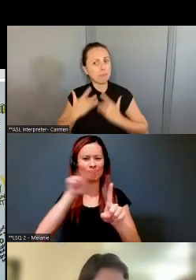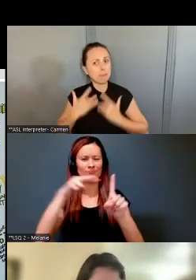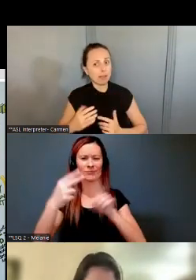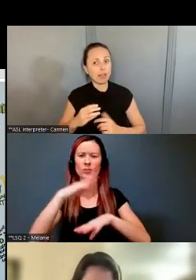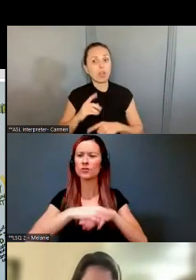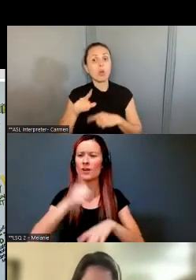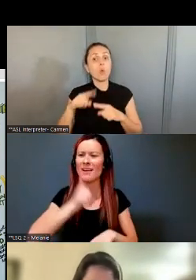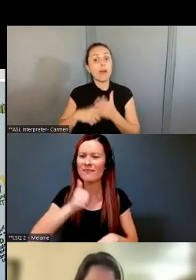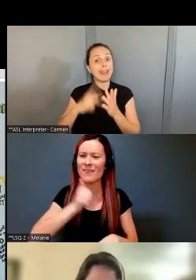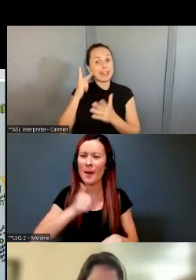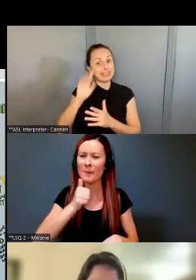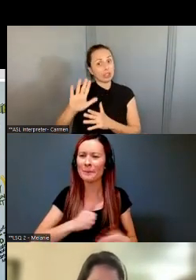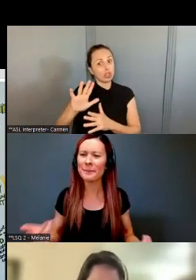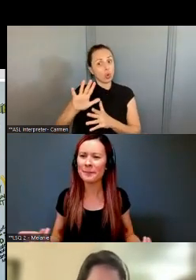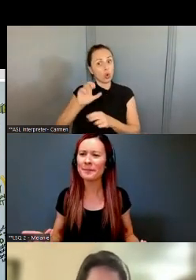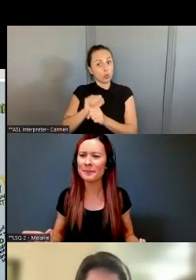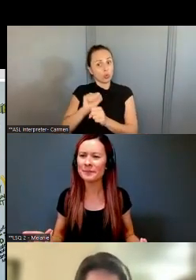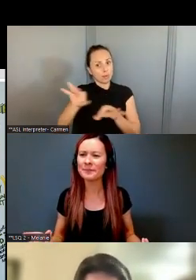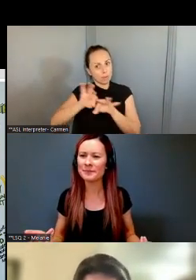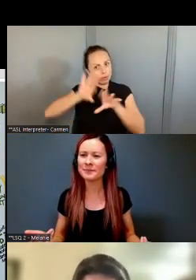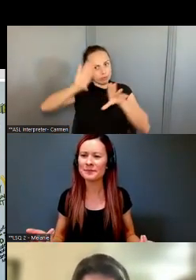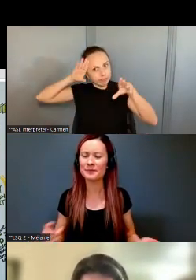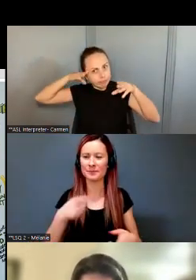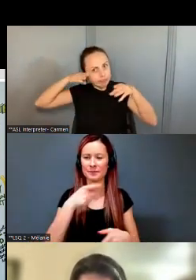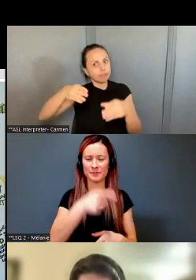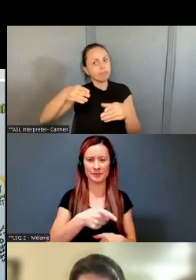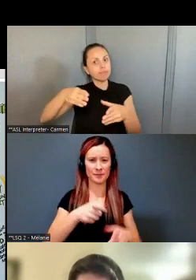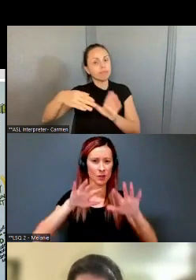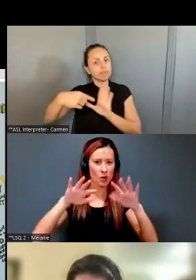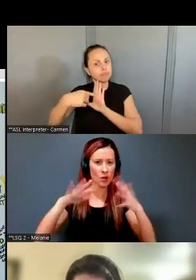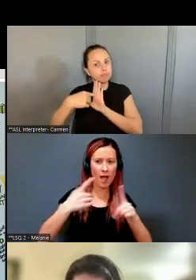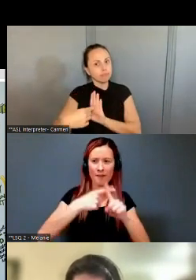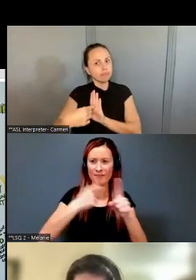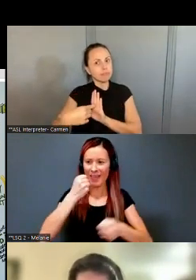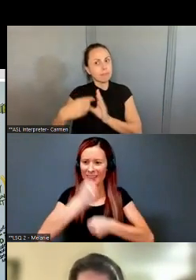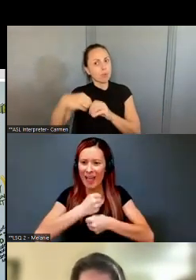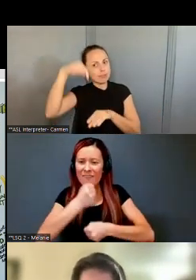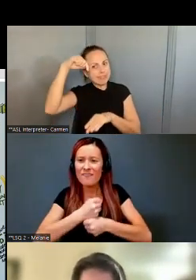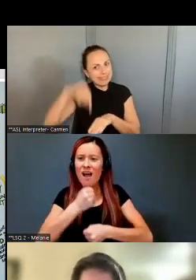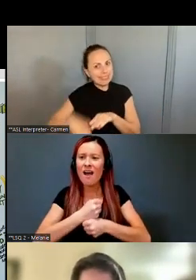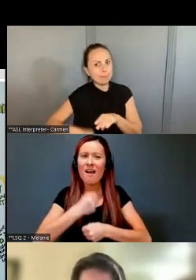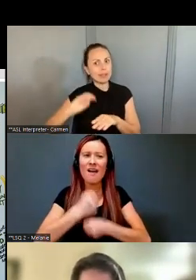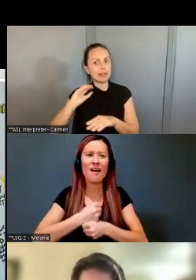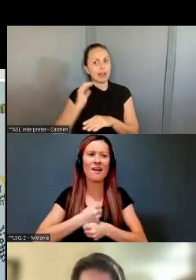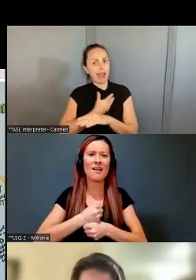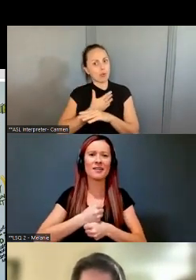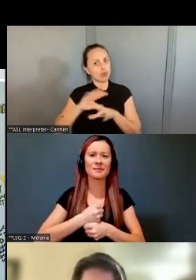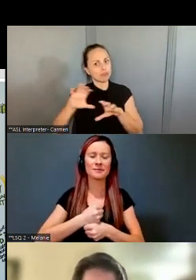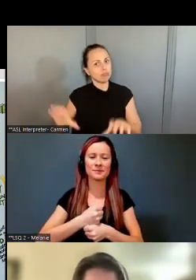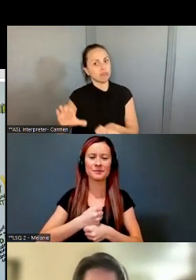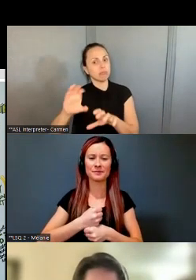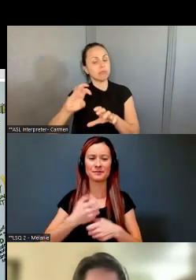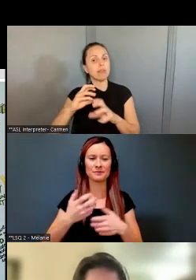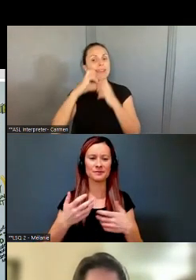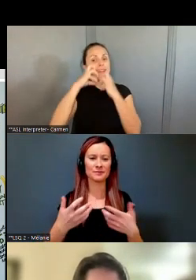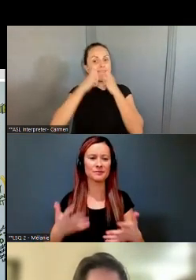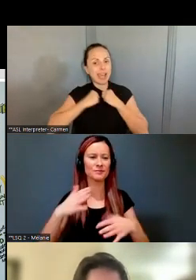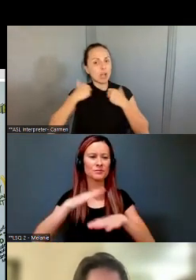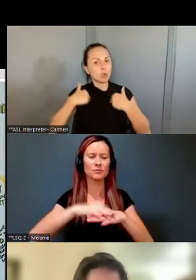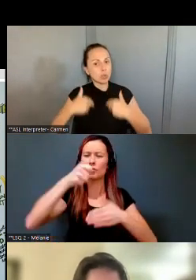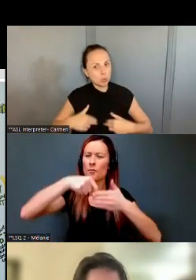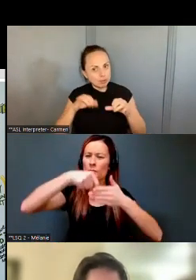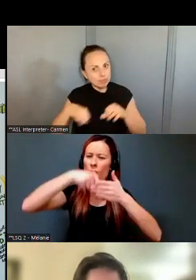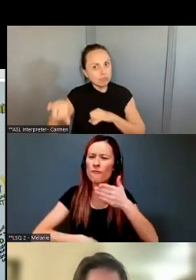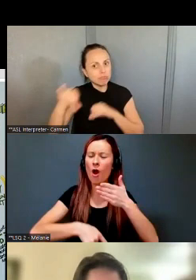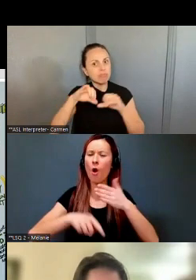lifted up by your work is a need to center and make visible and deepen in our practice and our praxis, valuing humans in terms